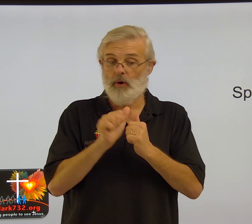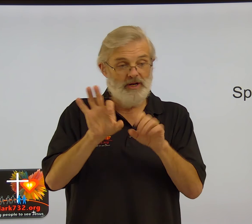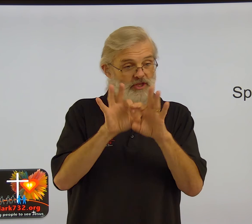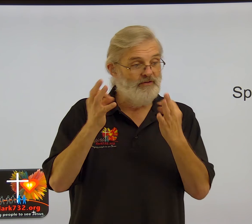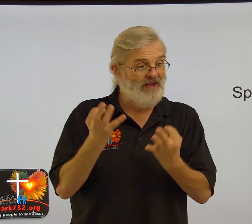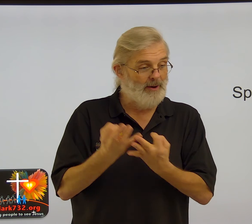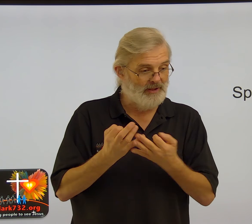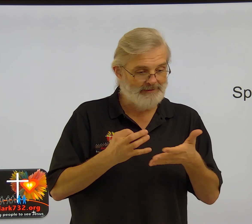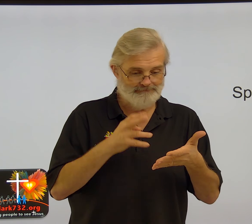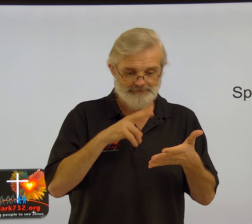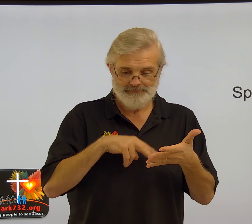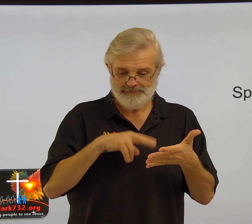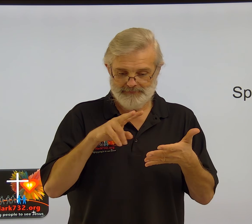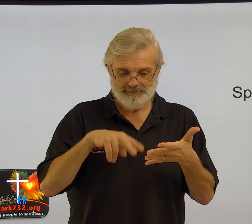your family?